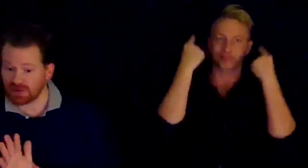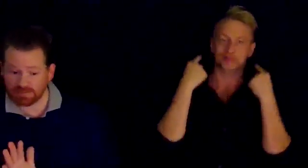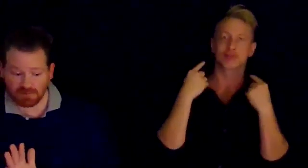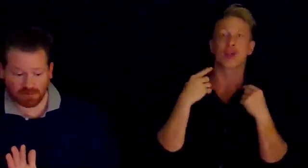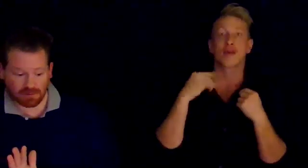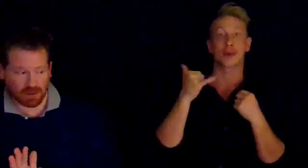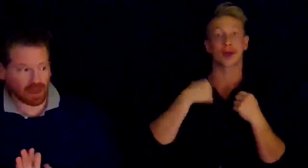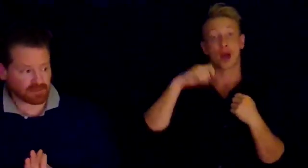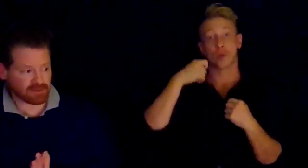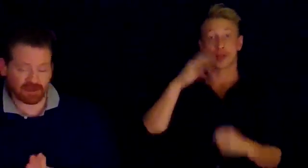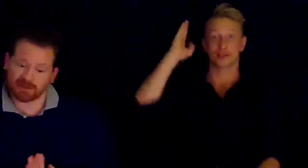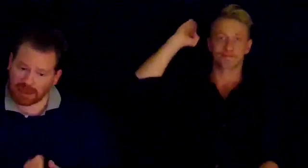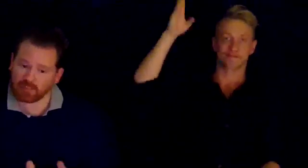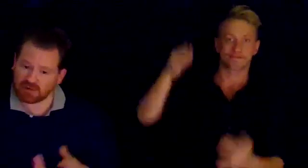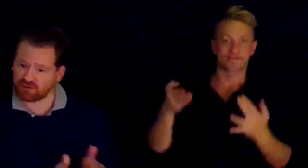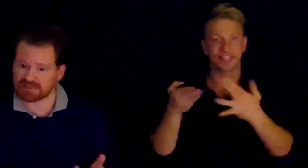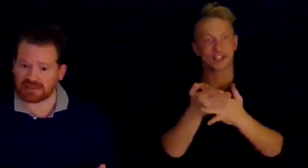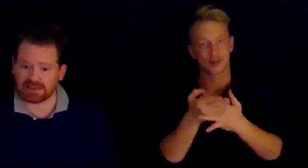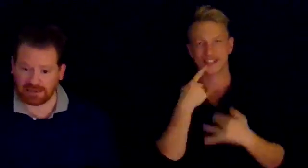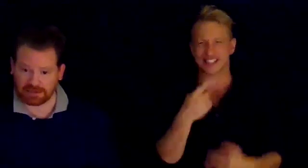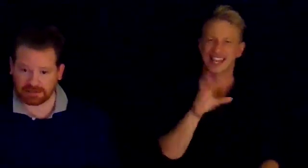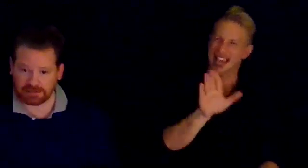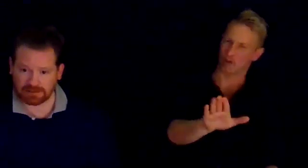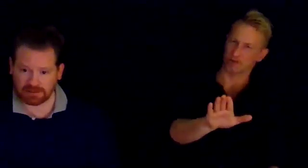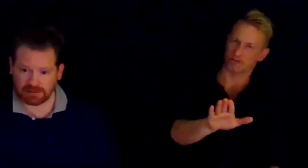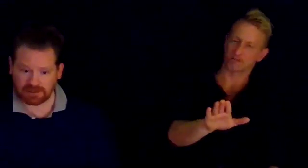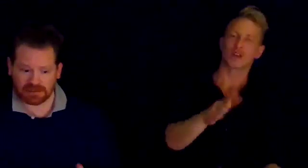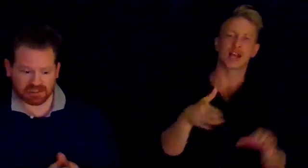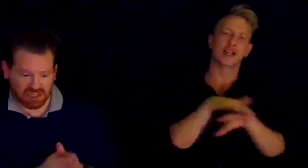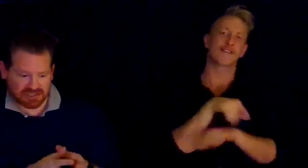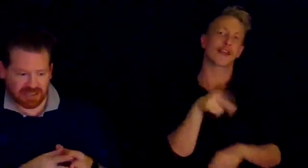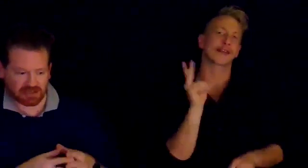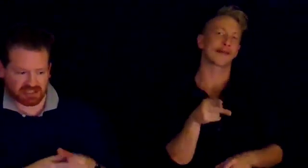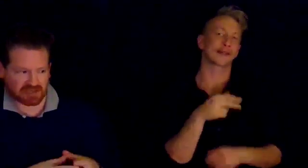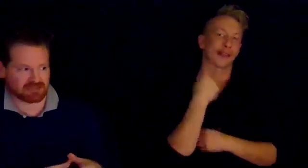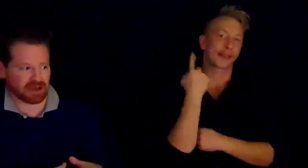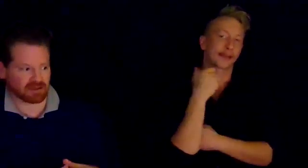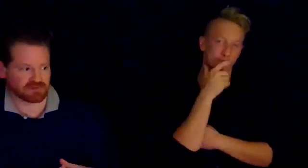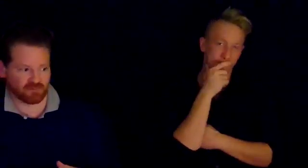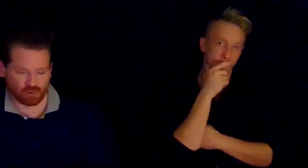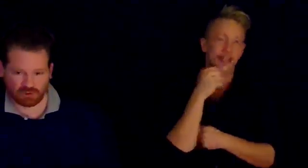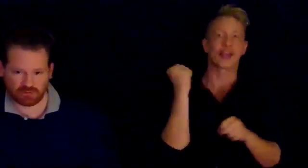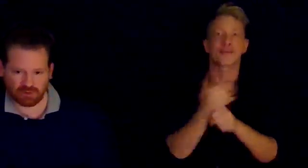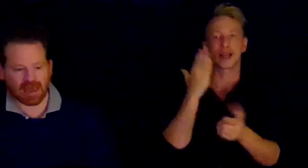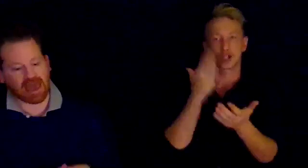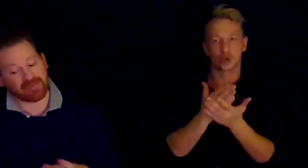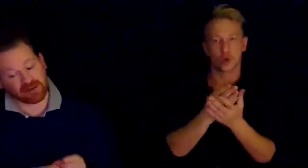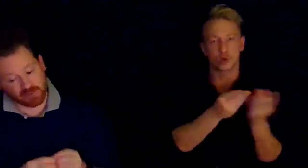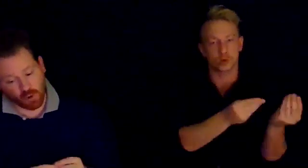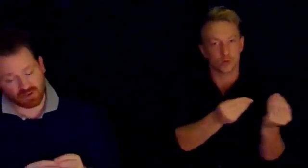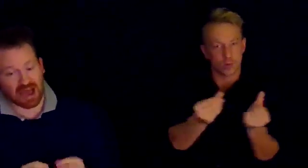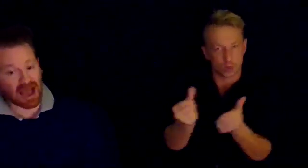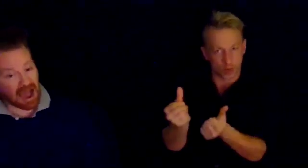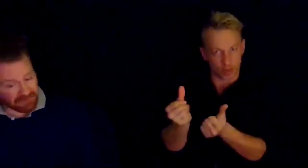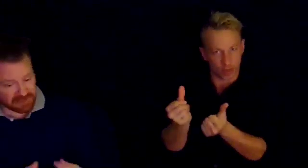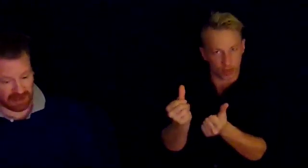to interrupt and say, can we address that again? It's just that checks and balance for you. And then,